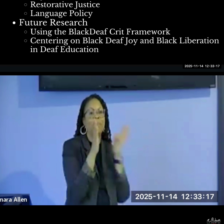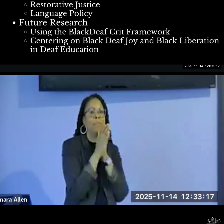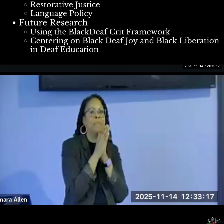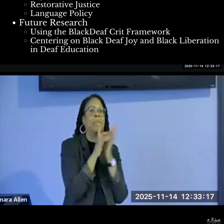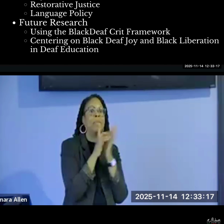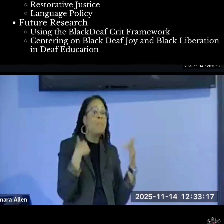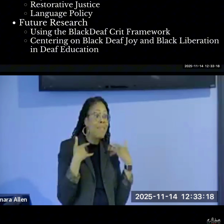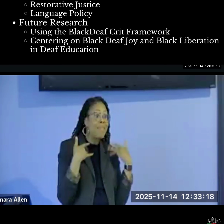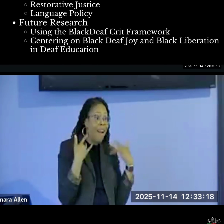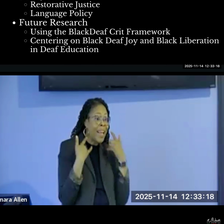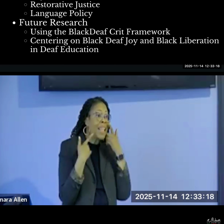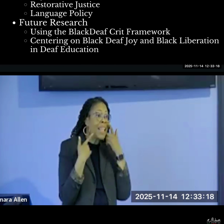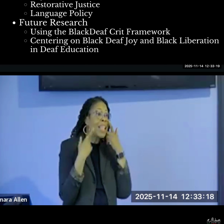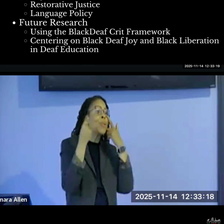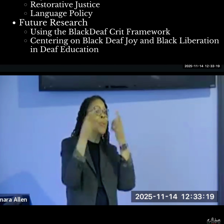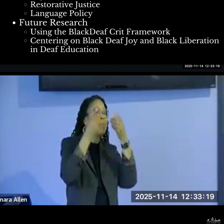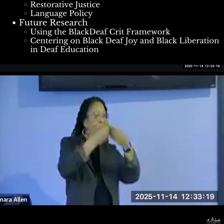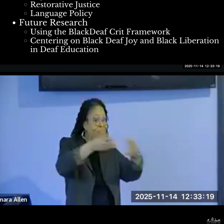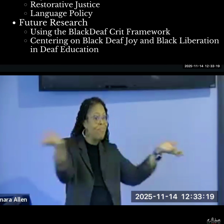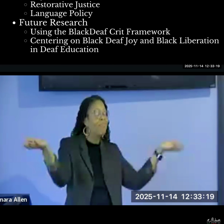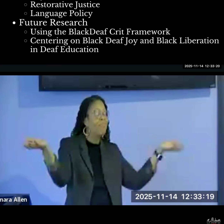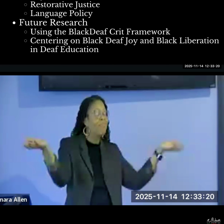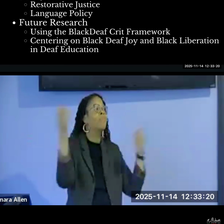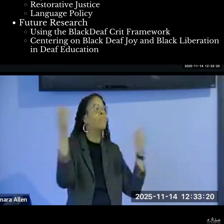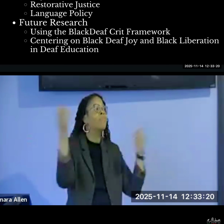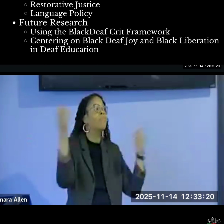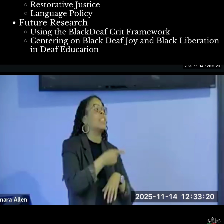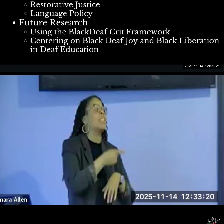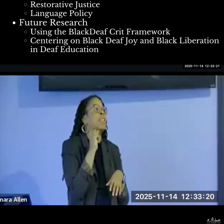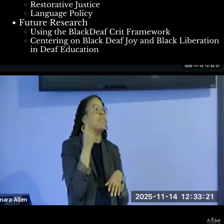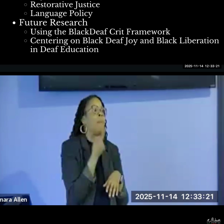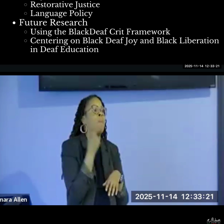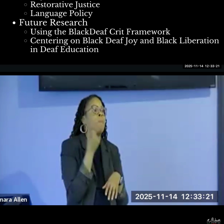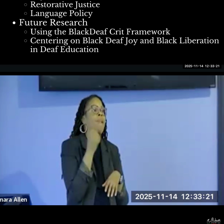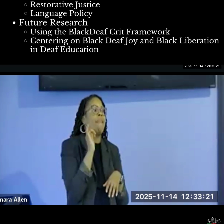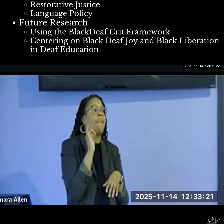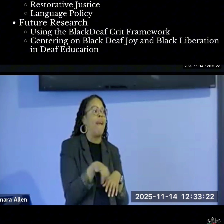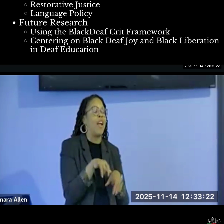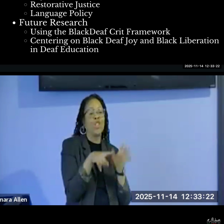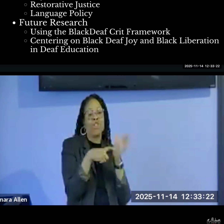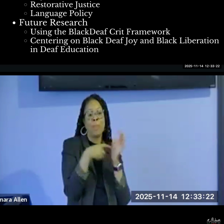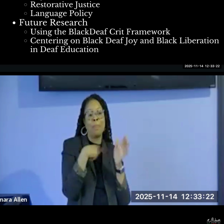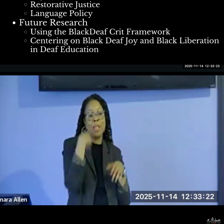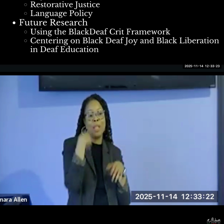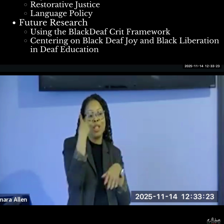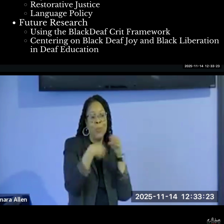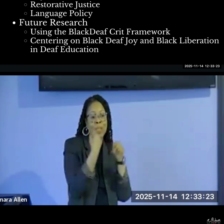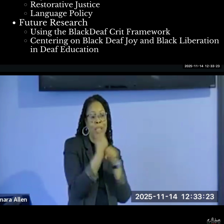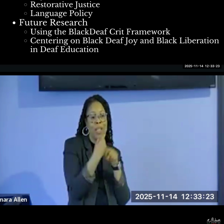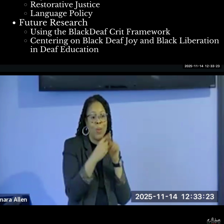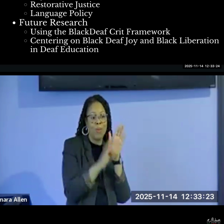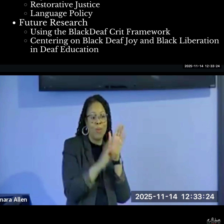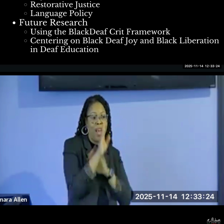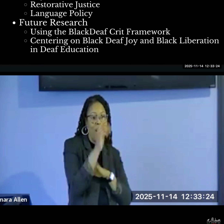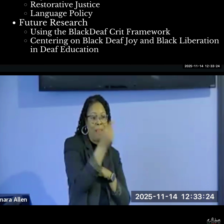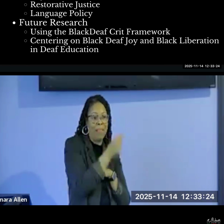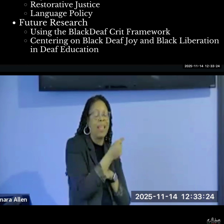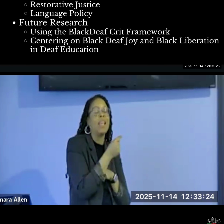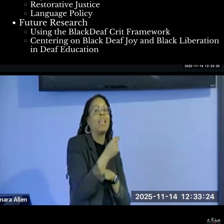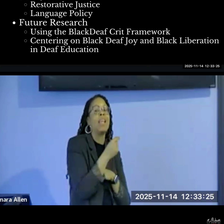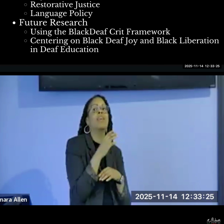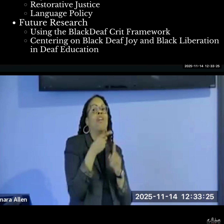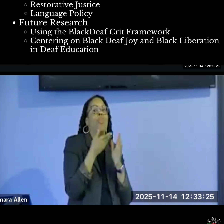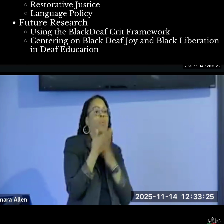And using the Black Deaf critical framework, right? That I sort of came up through my research. Now, it took